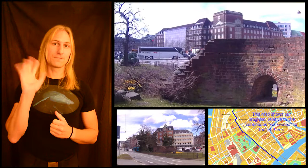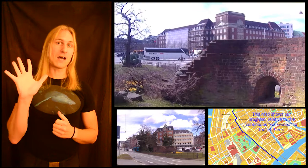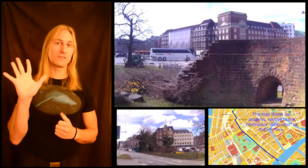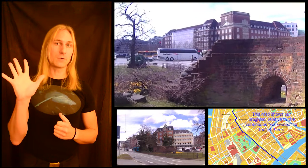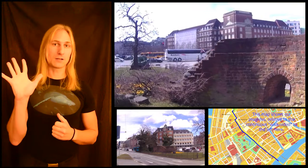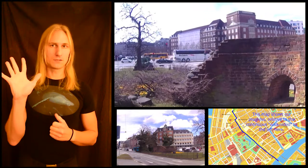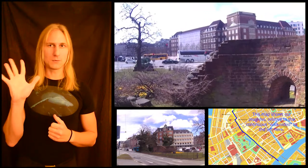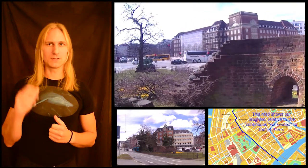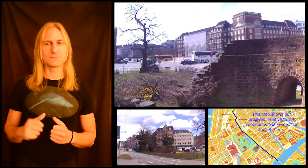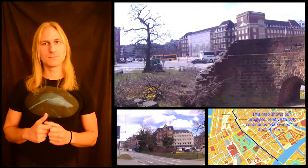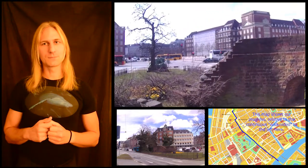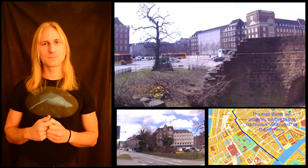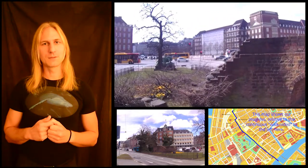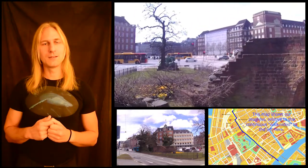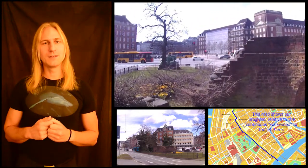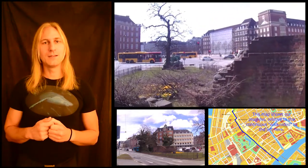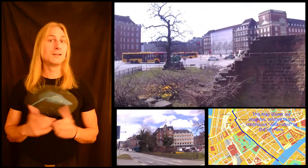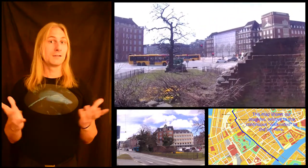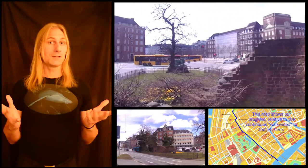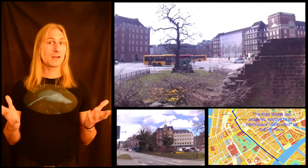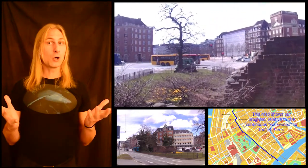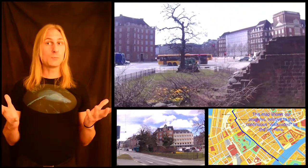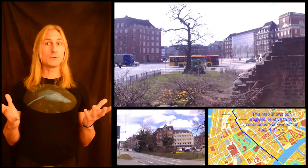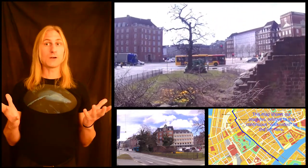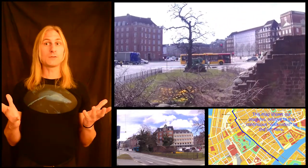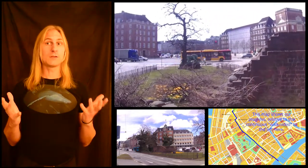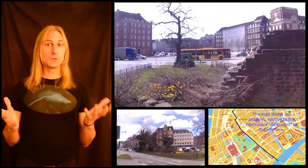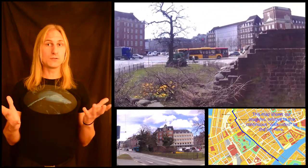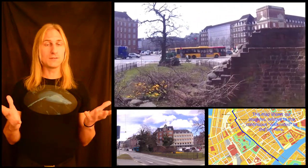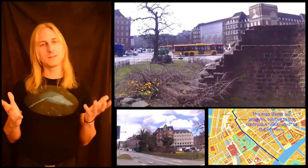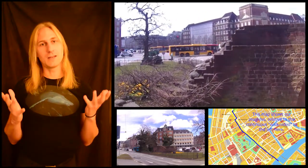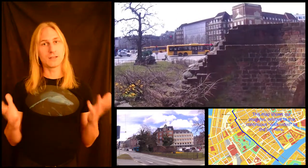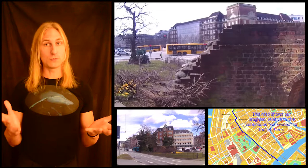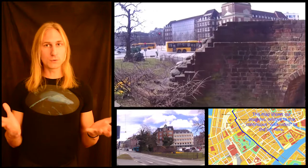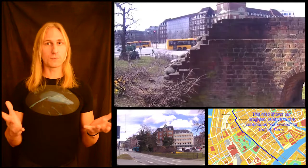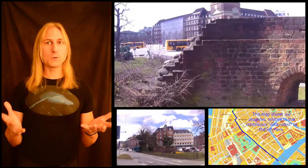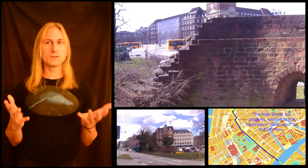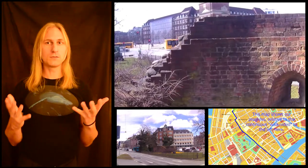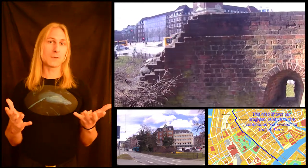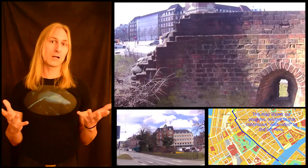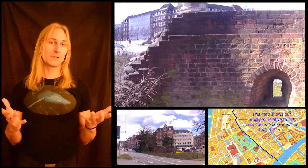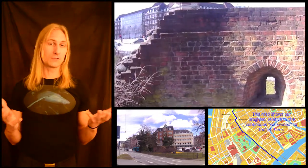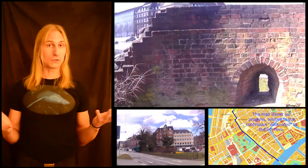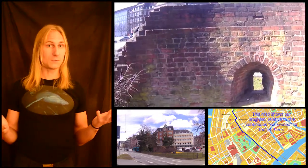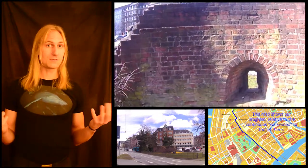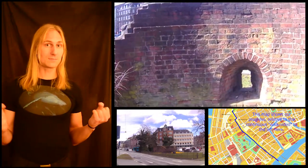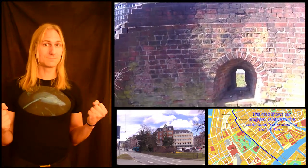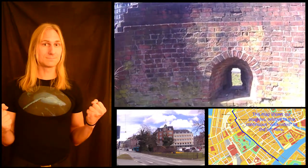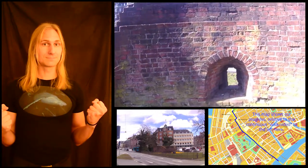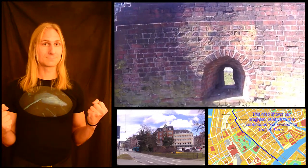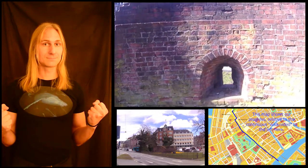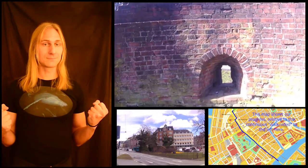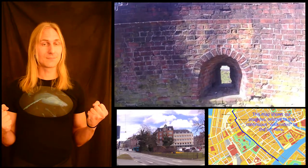a 5-part series. I hope you found it amusing and that you look forward to the upcoming installments.